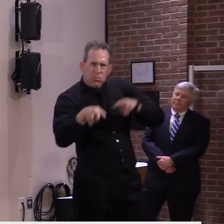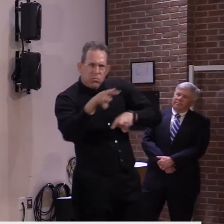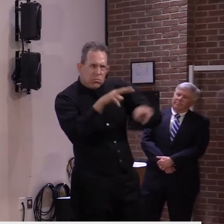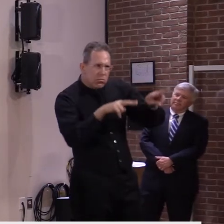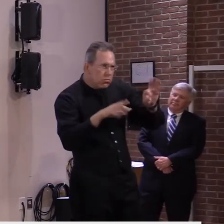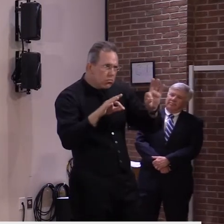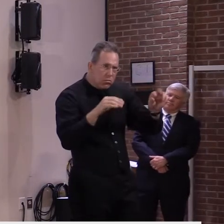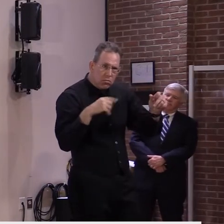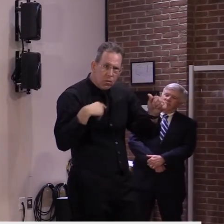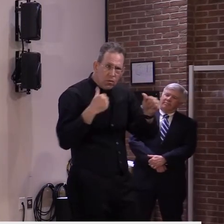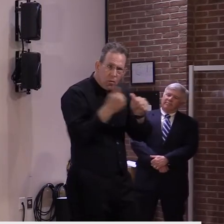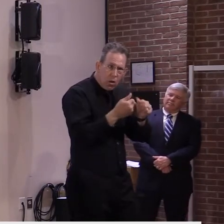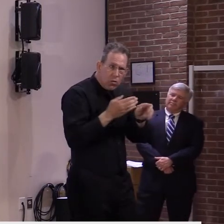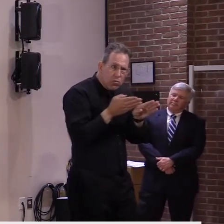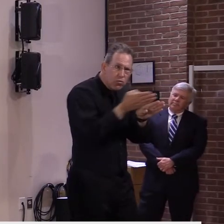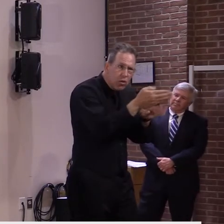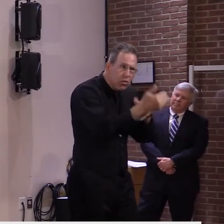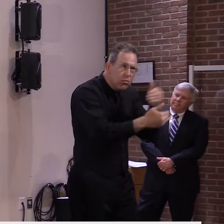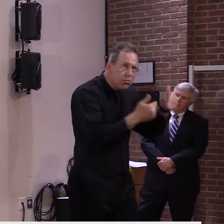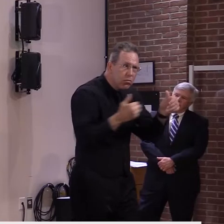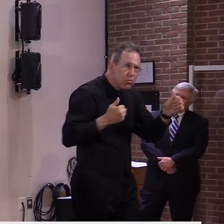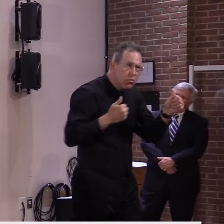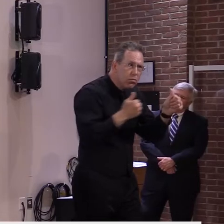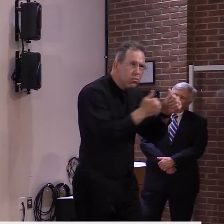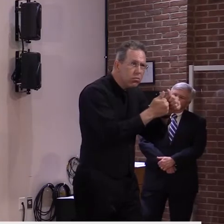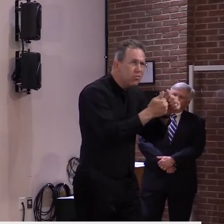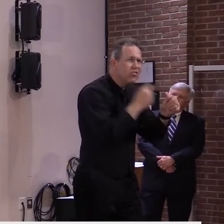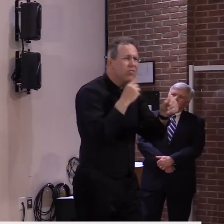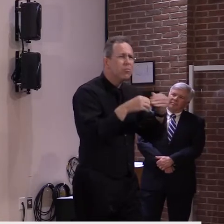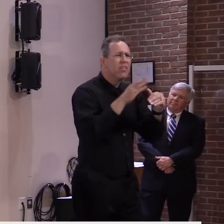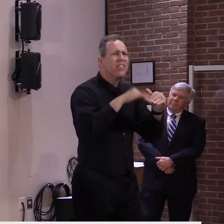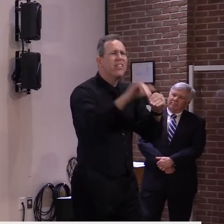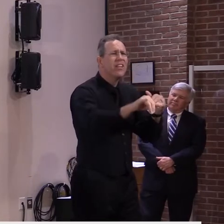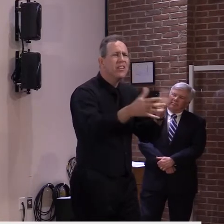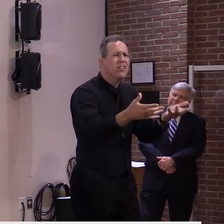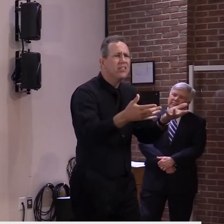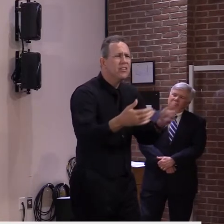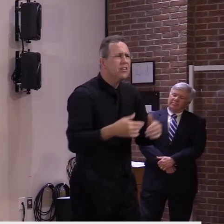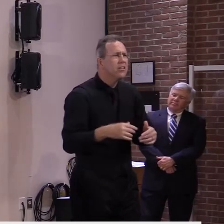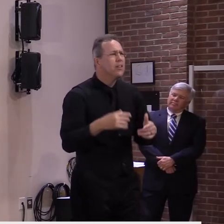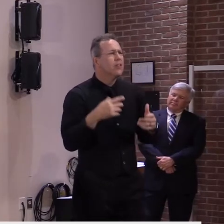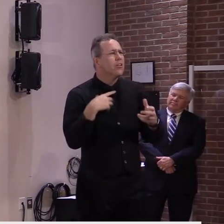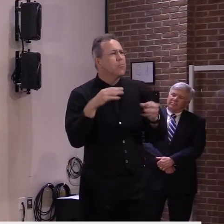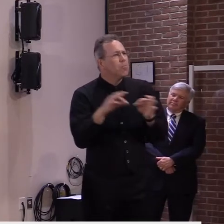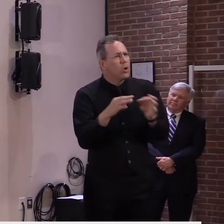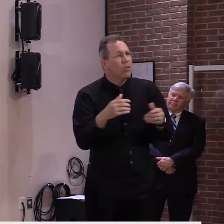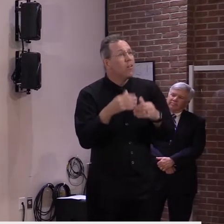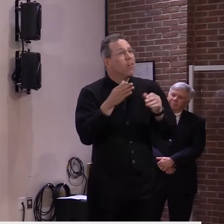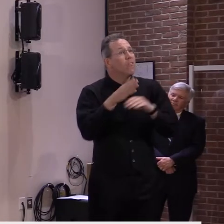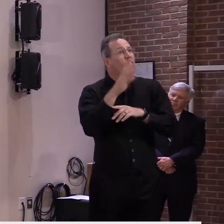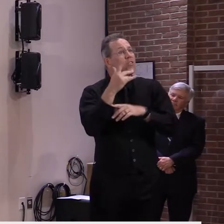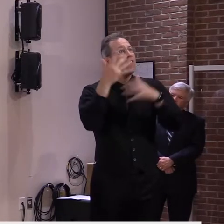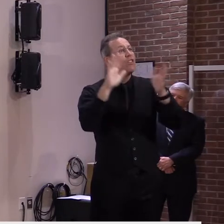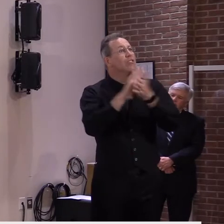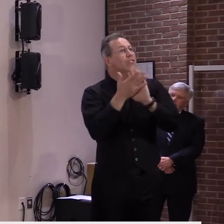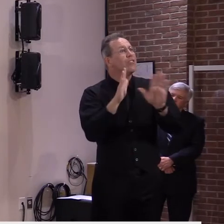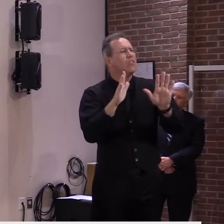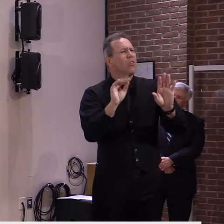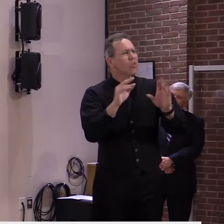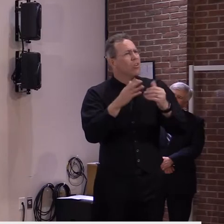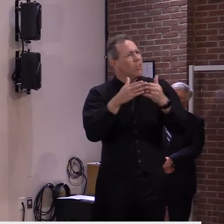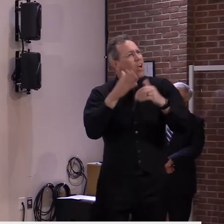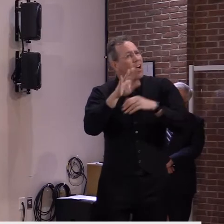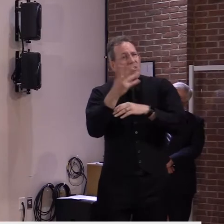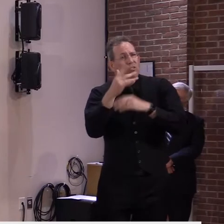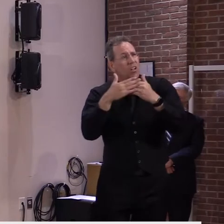But beyond that, we're still going to be vaccinating Vermonters. For those who are sitting on the fence,